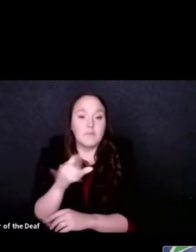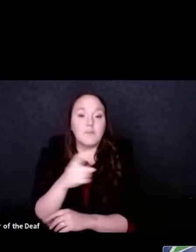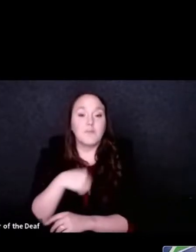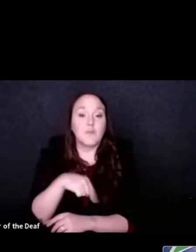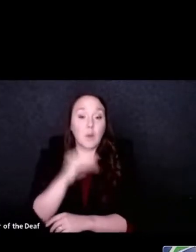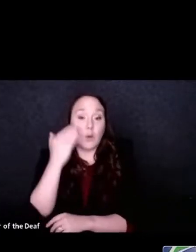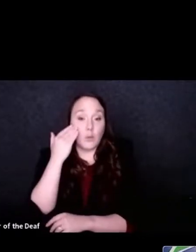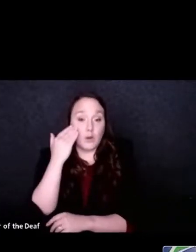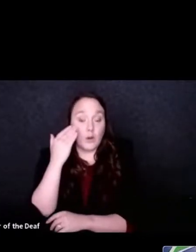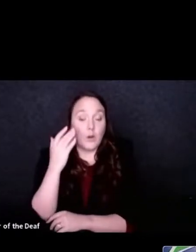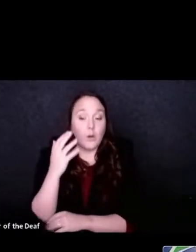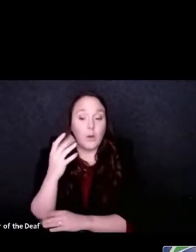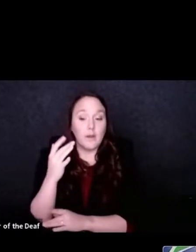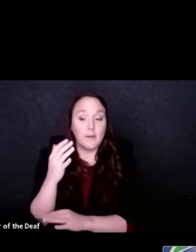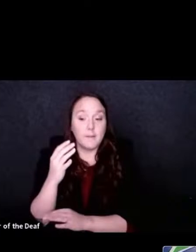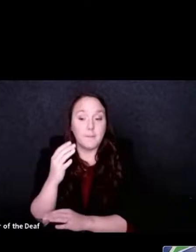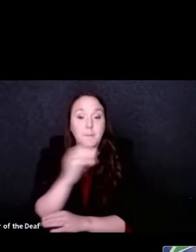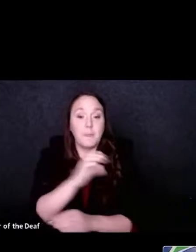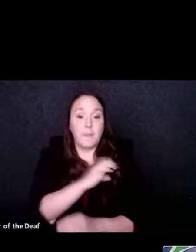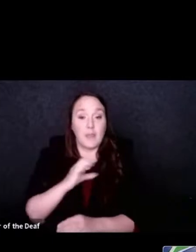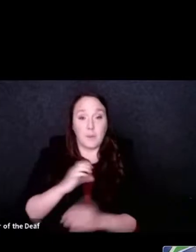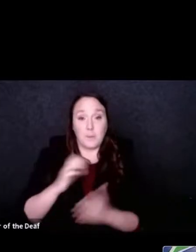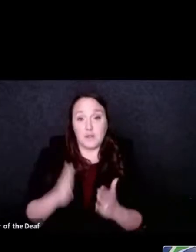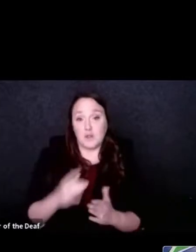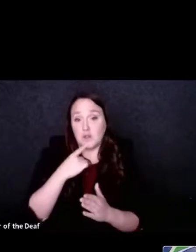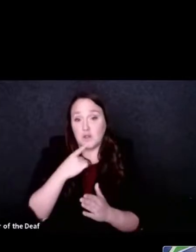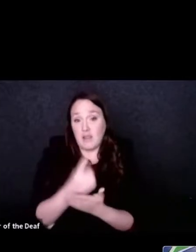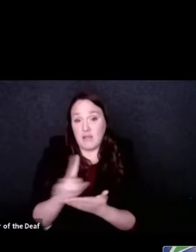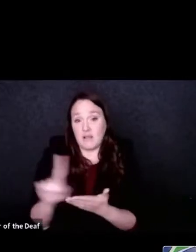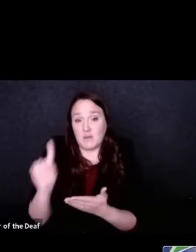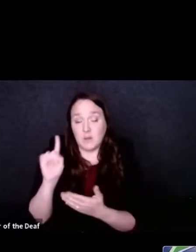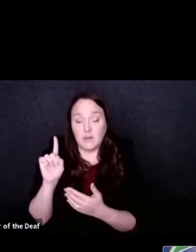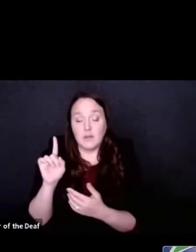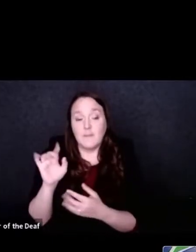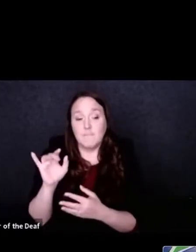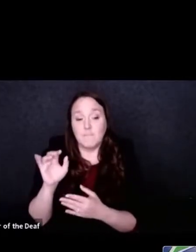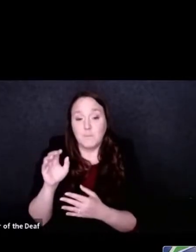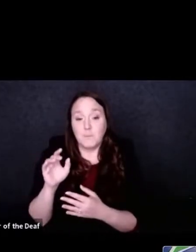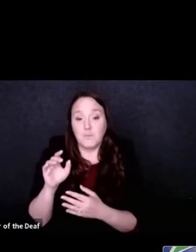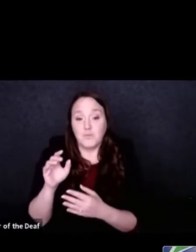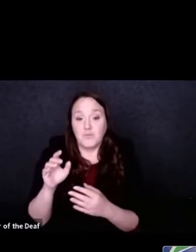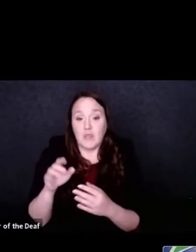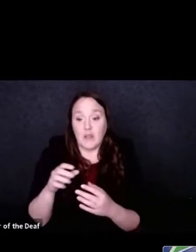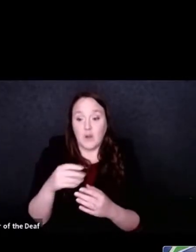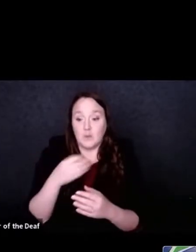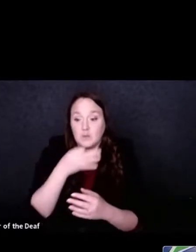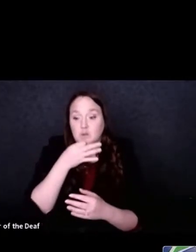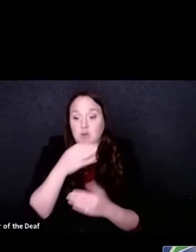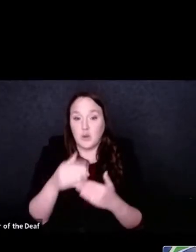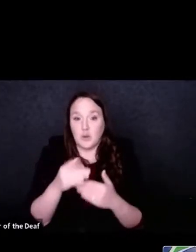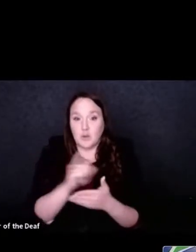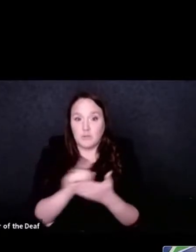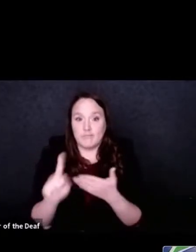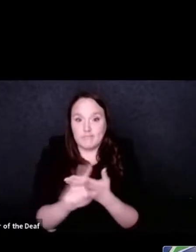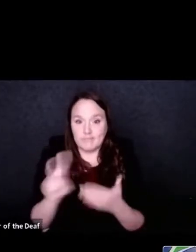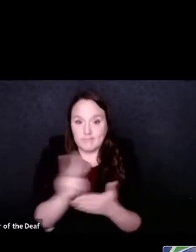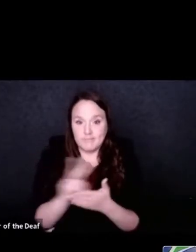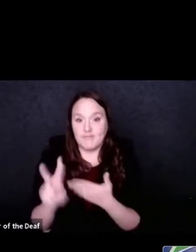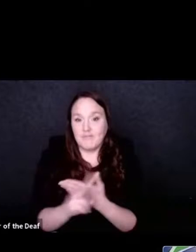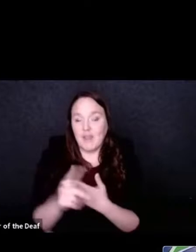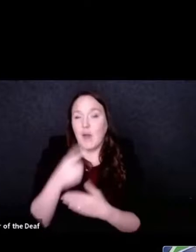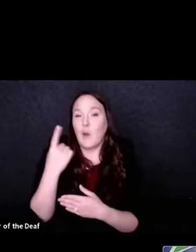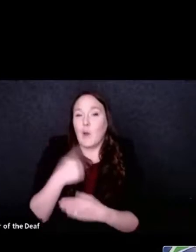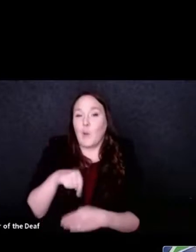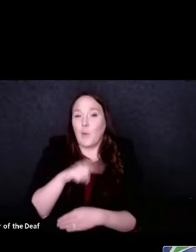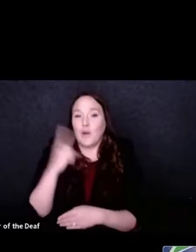we do know that the commissioner said this past week that in the coming weeks, so we're always kind of like a week behind. So you get told